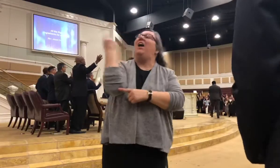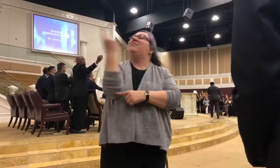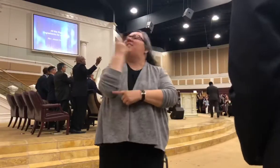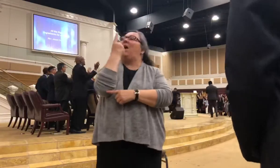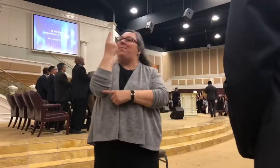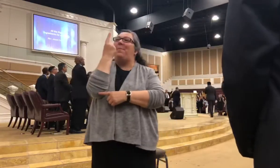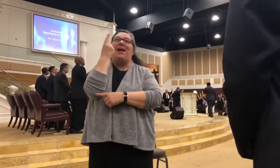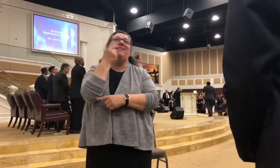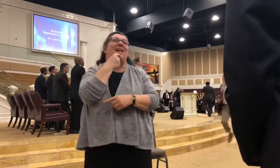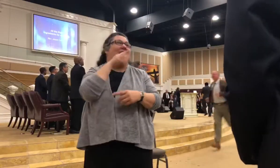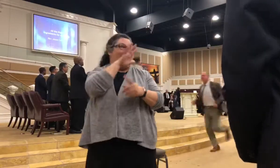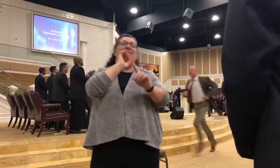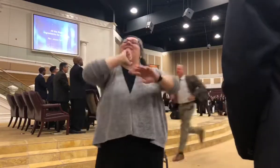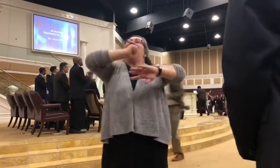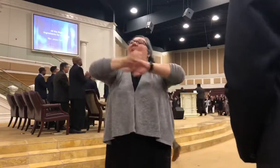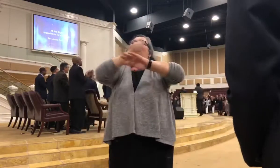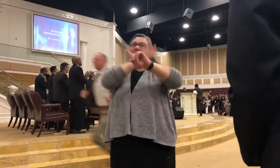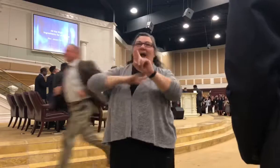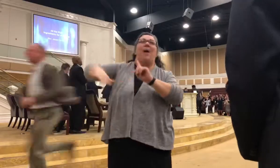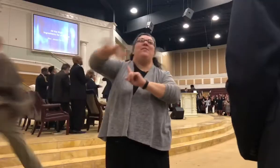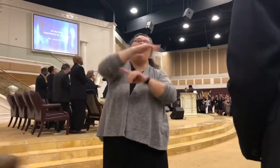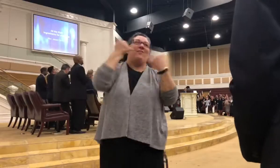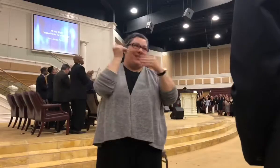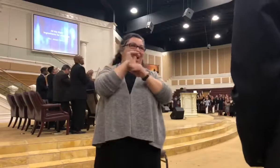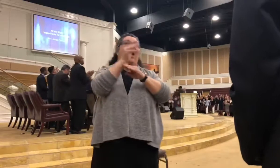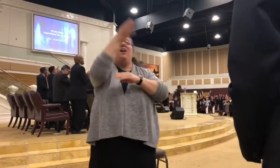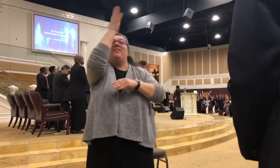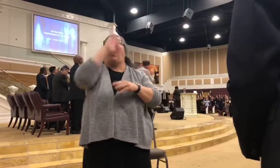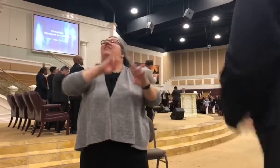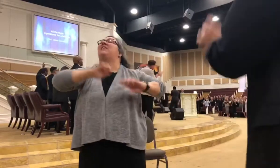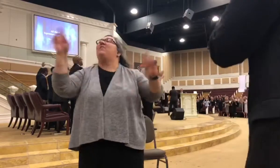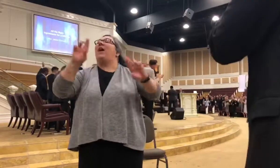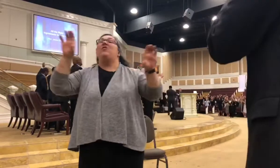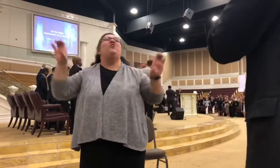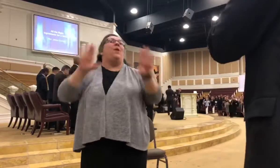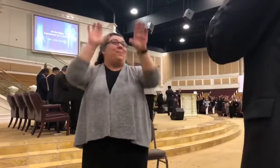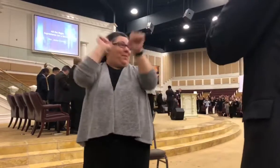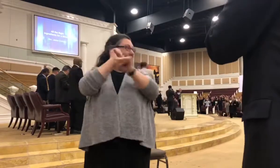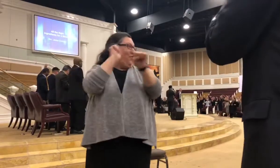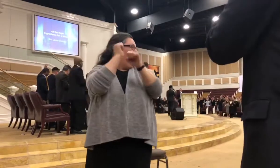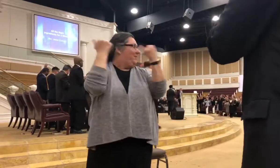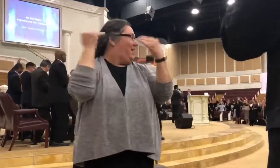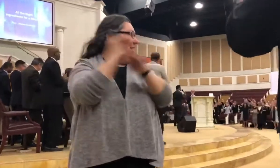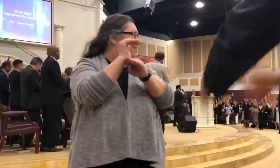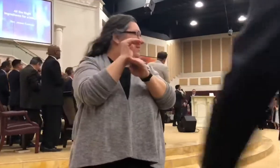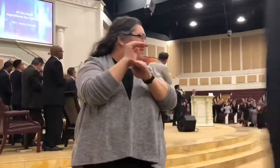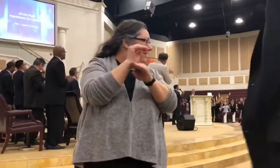Somebody set the atmosphere here today. God is getting ready to do a miracle.